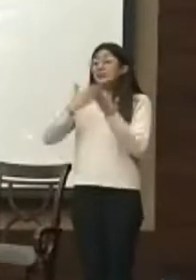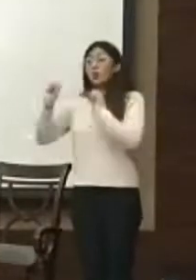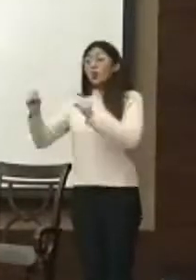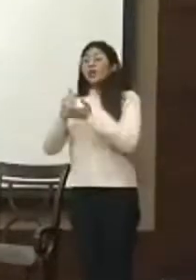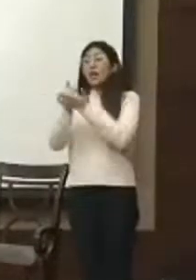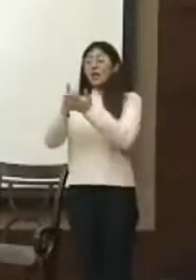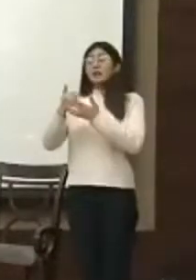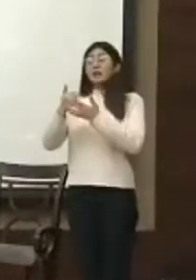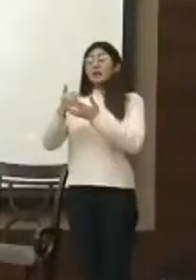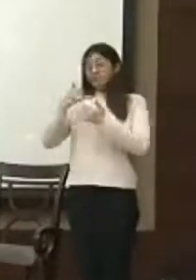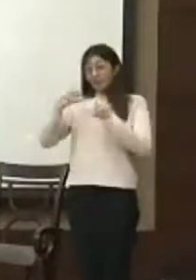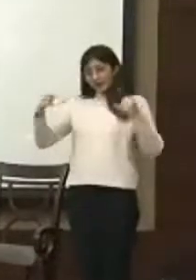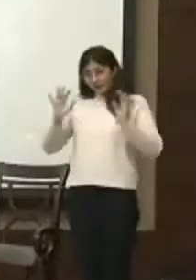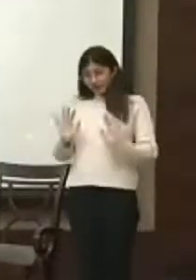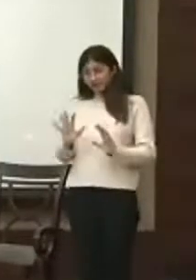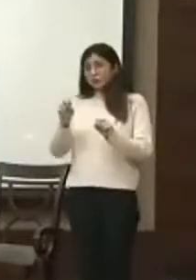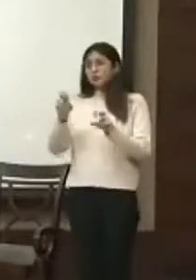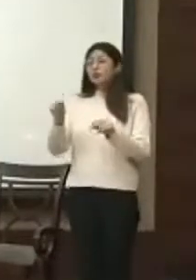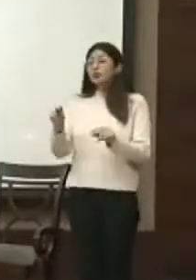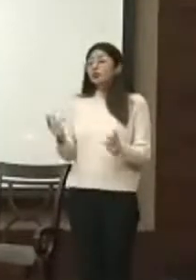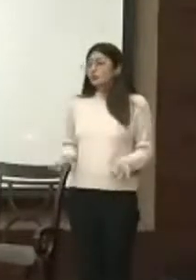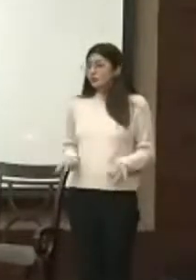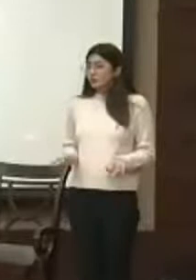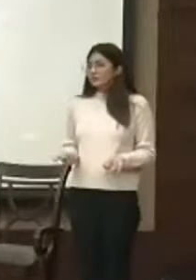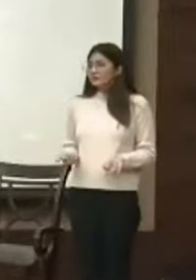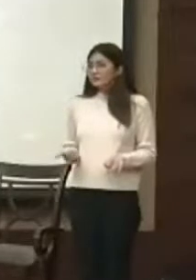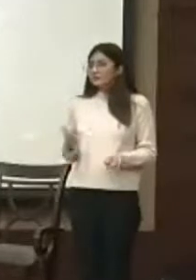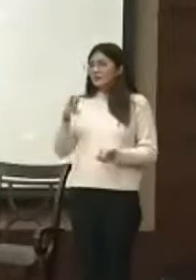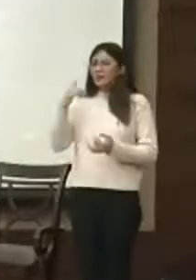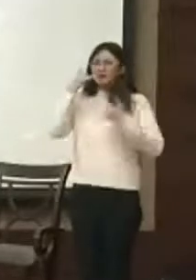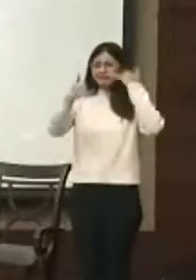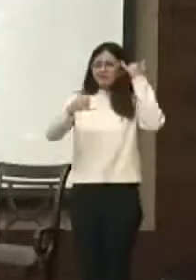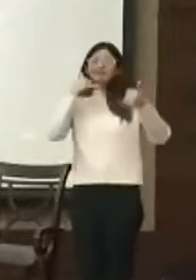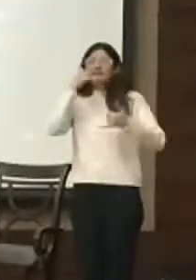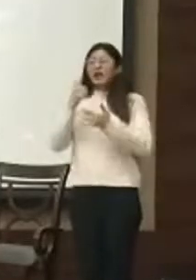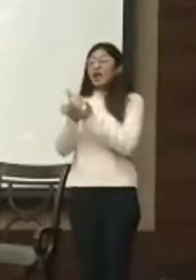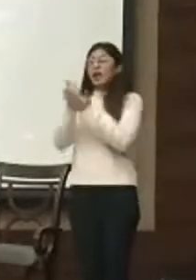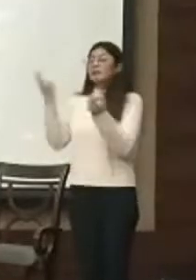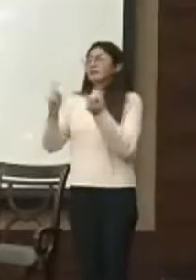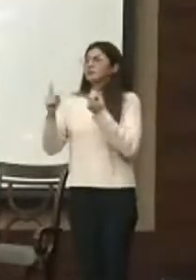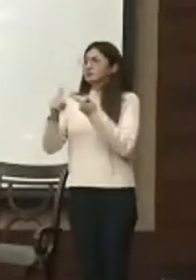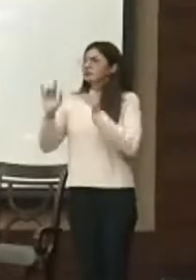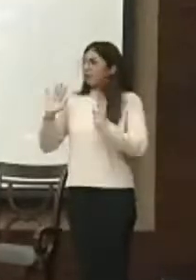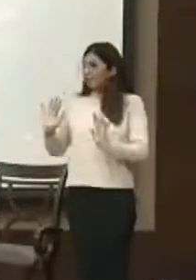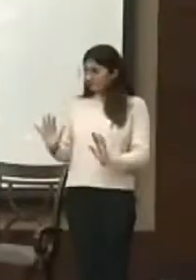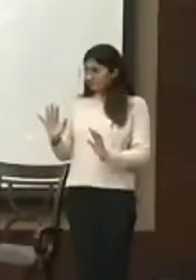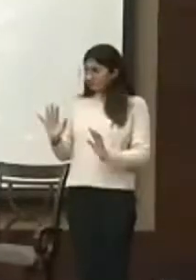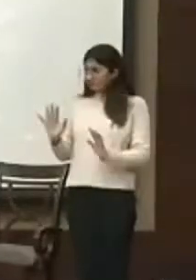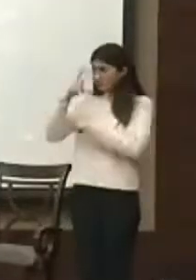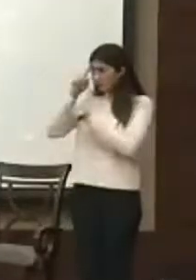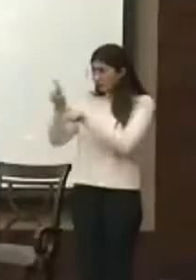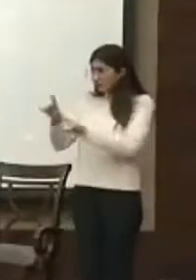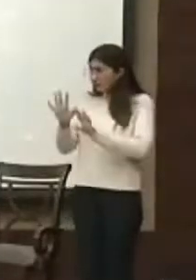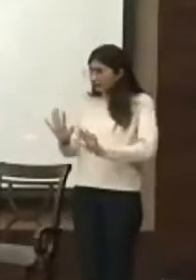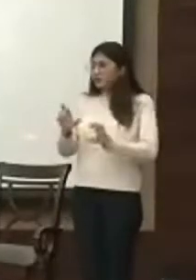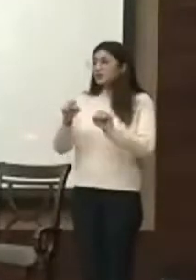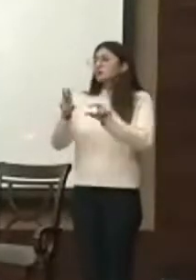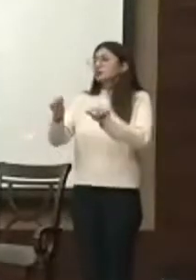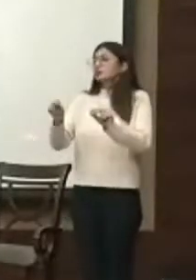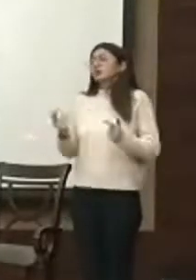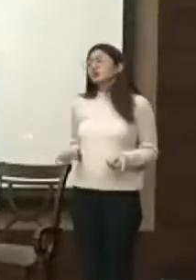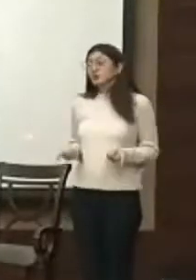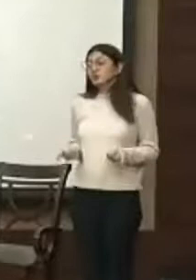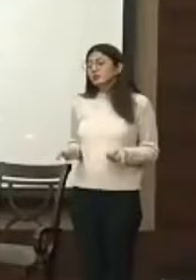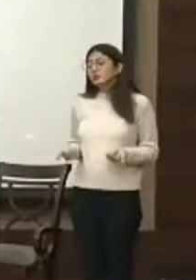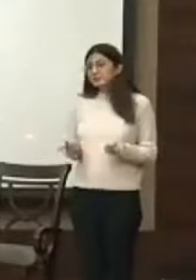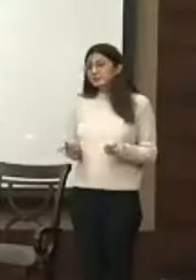children or women for that matter? And I think, therefore, the parliament needs to be a space of transparency and